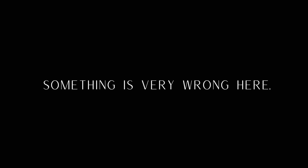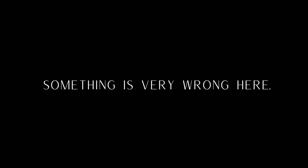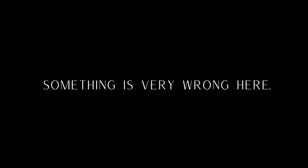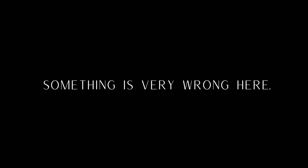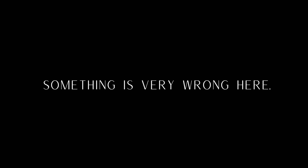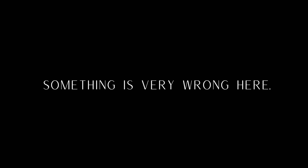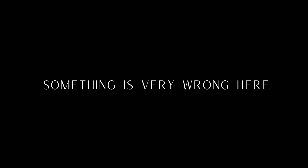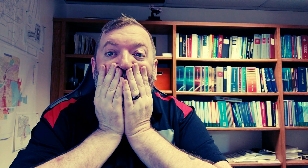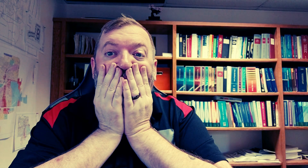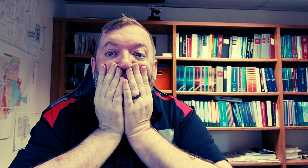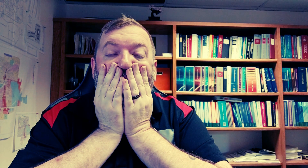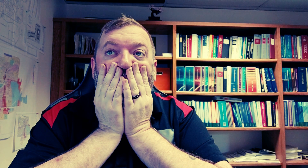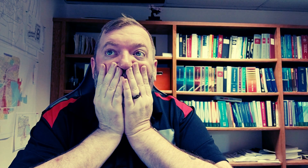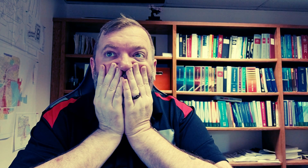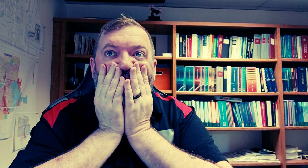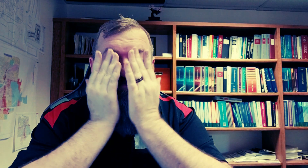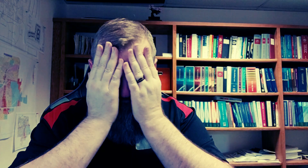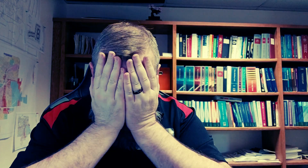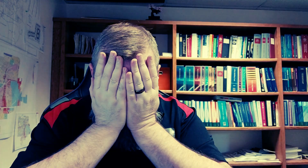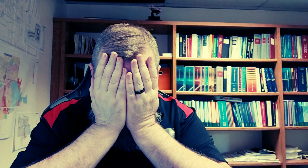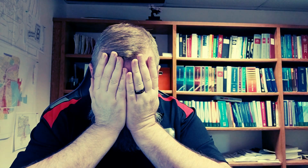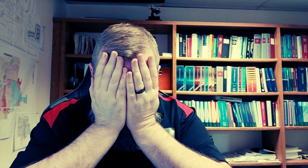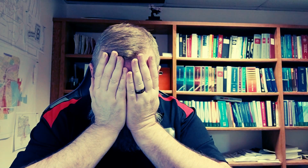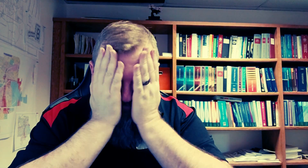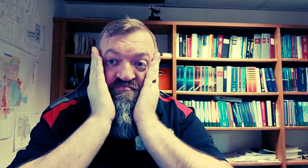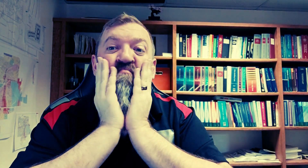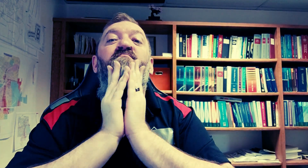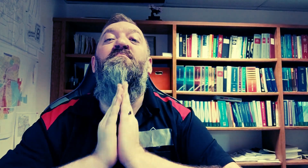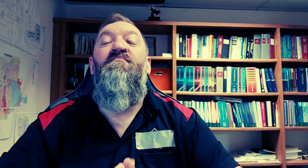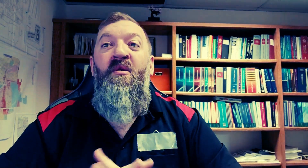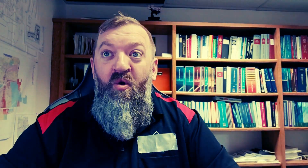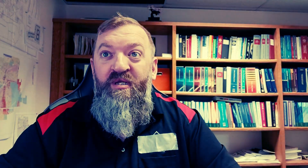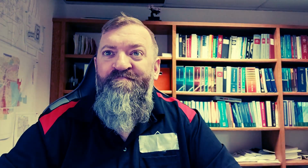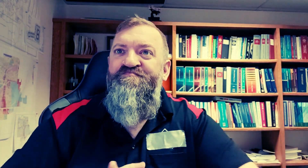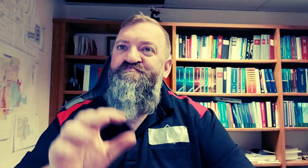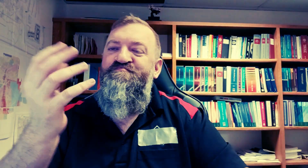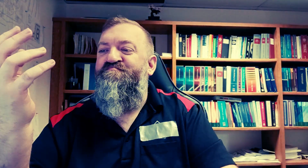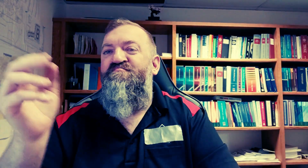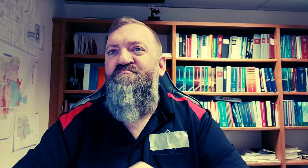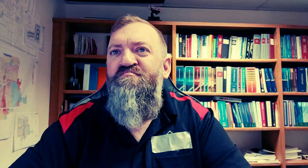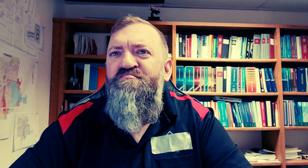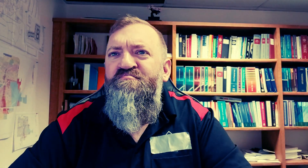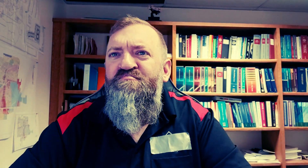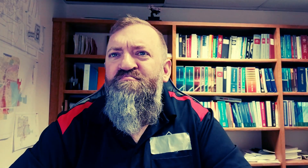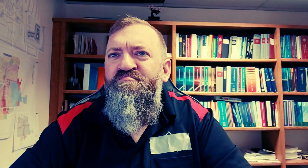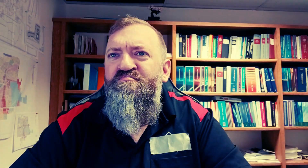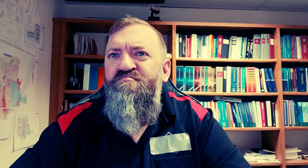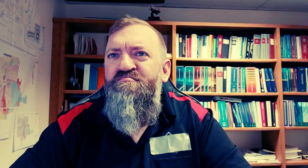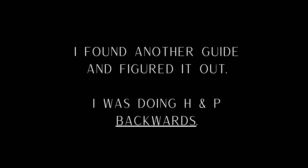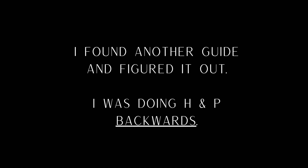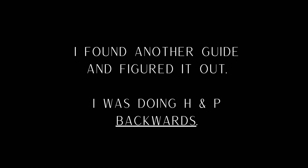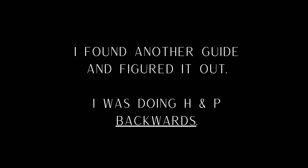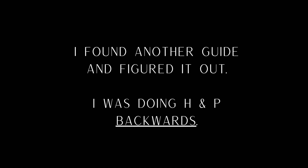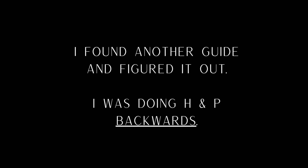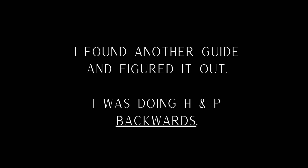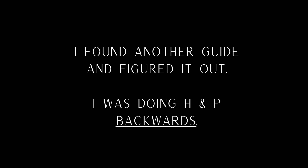my elbow. So if a movement requires me to contort my wrist in an unnatural way,